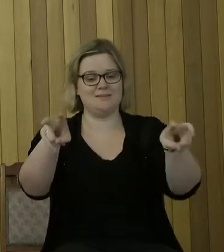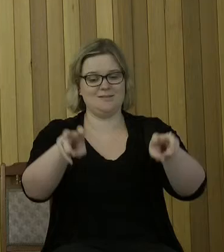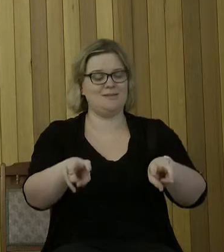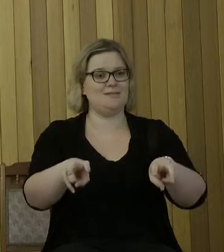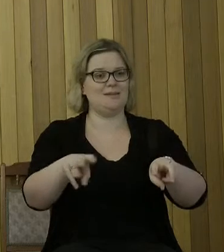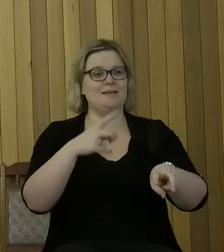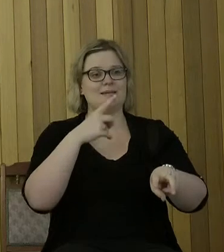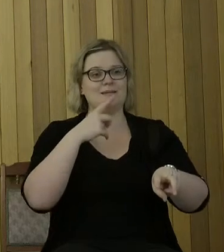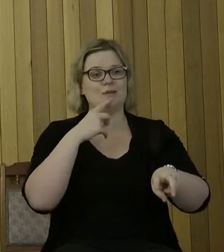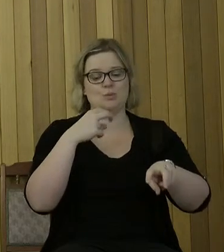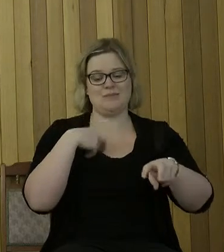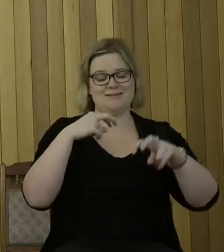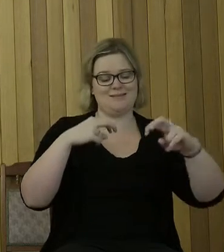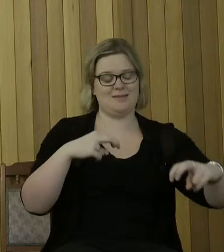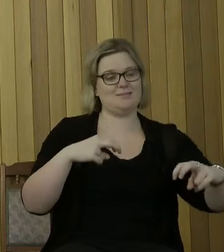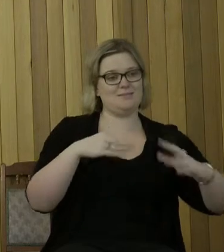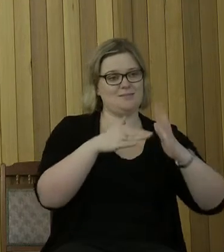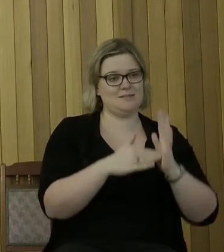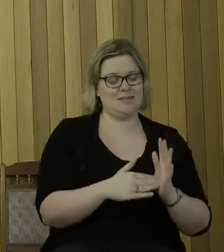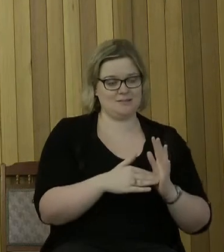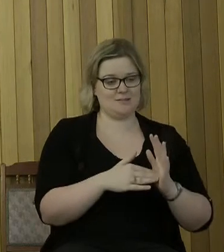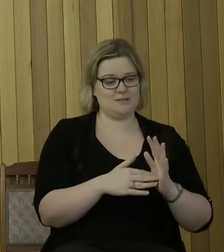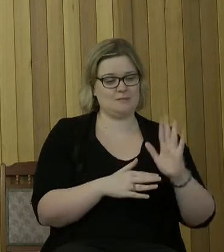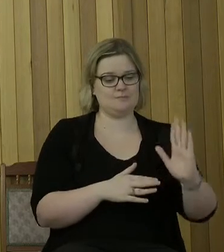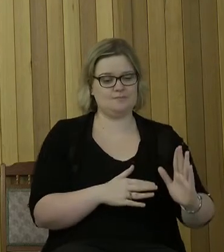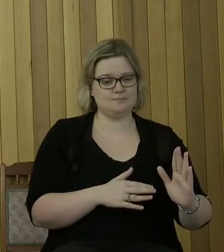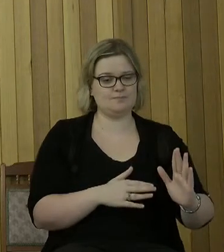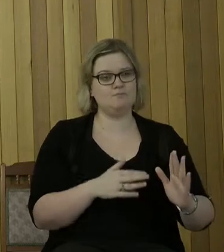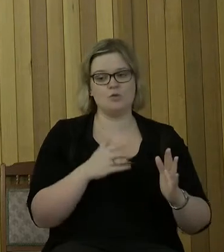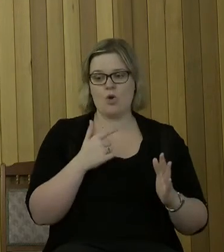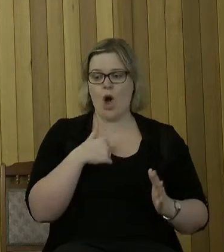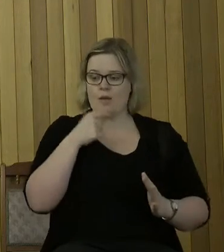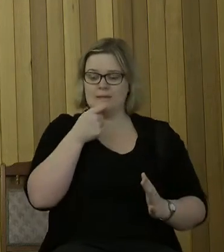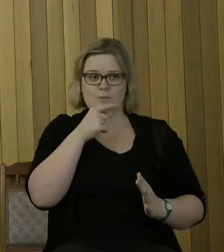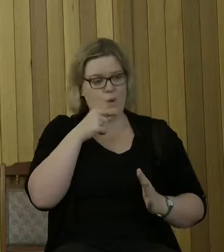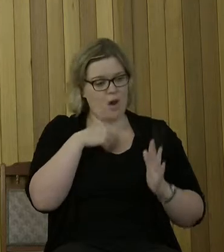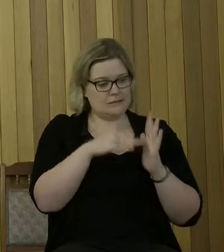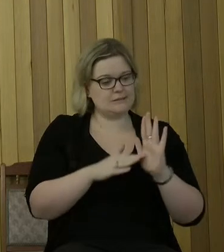And he told me to sit down opposite him in the chair. And so I did.